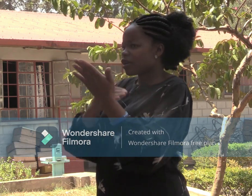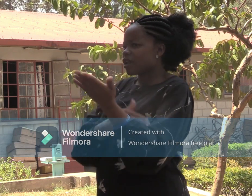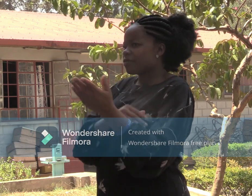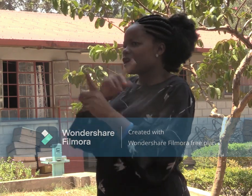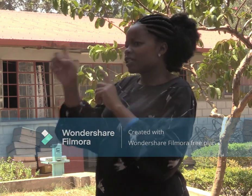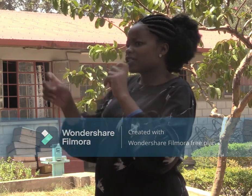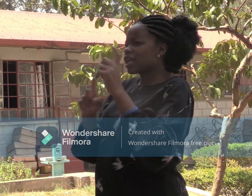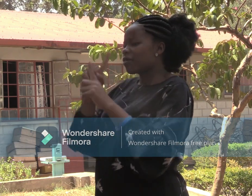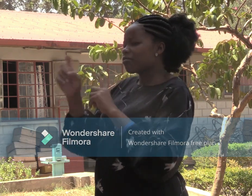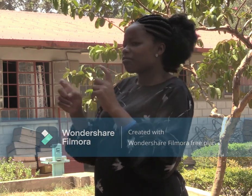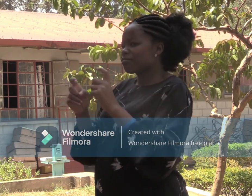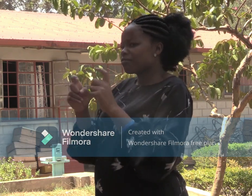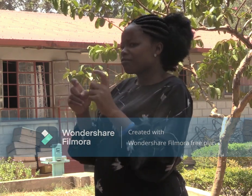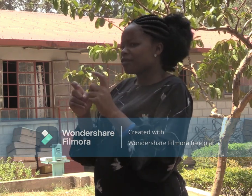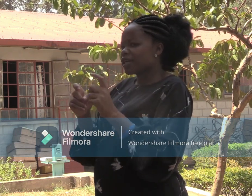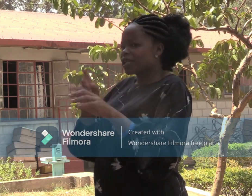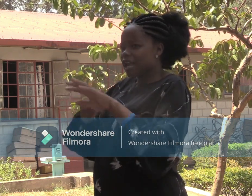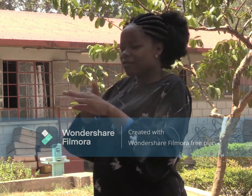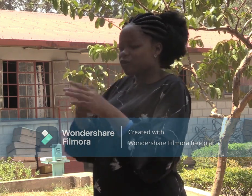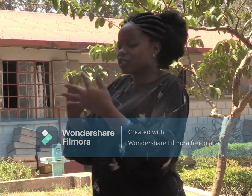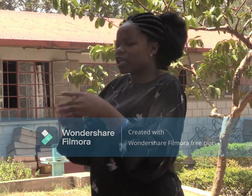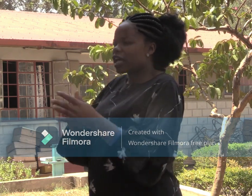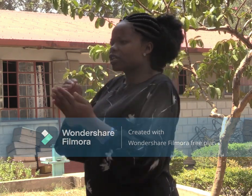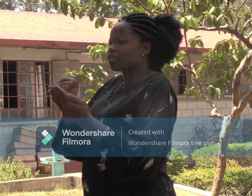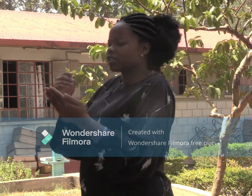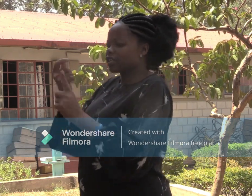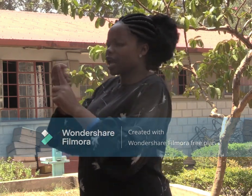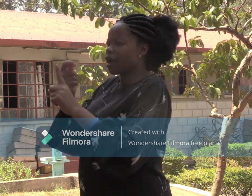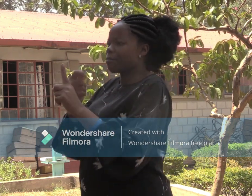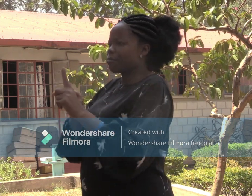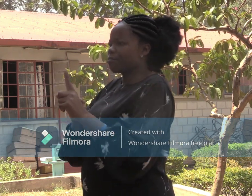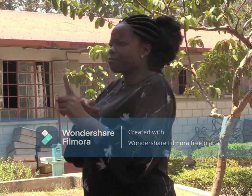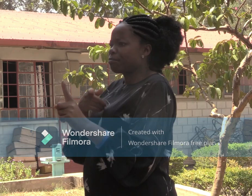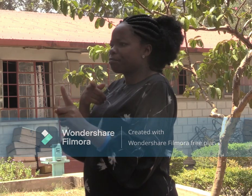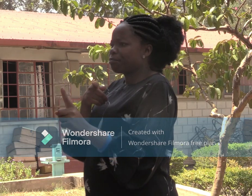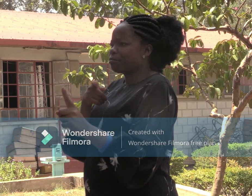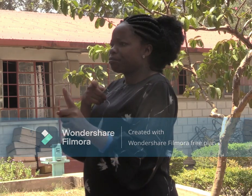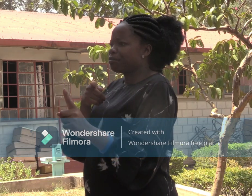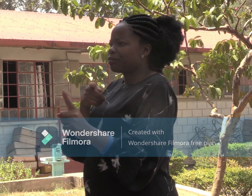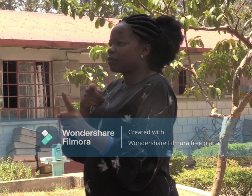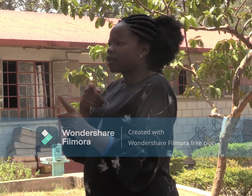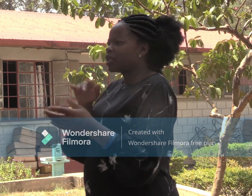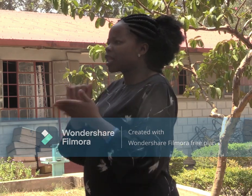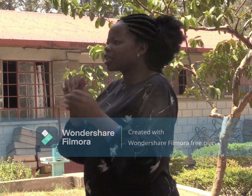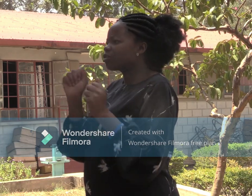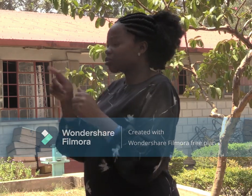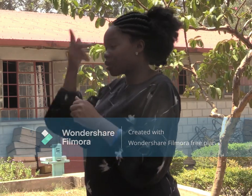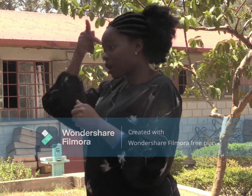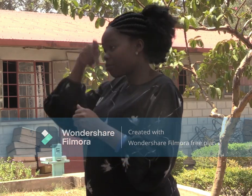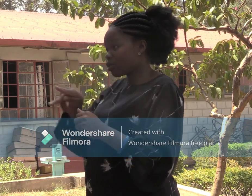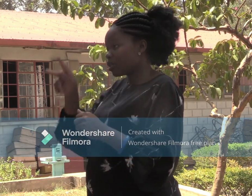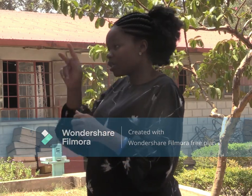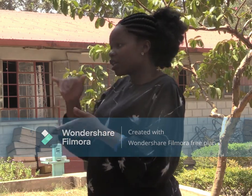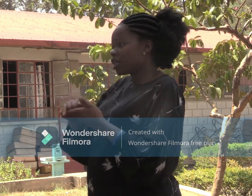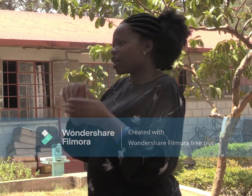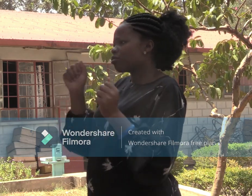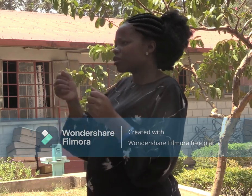interpretation task. I take that again. The department also offer interpretation